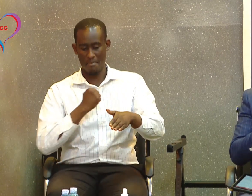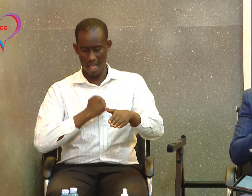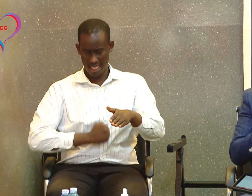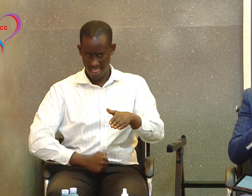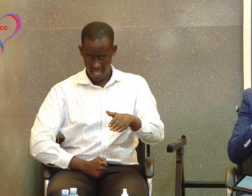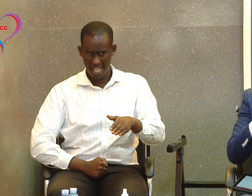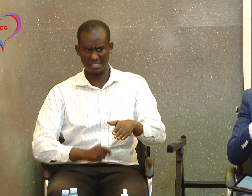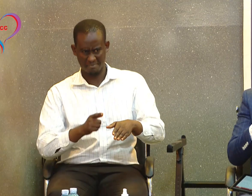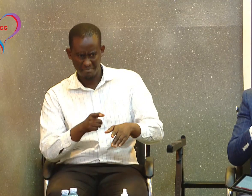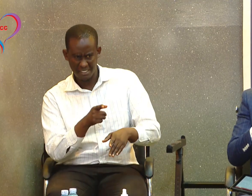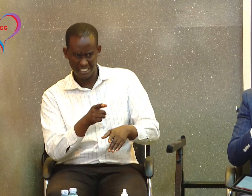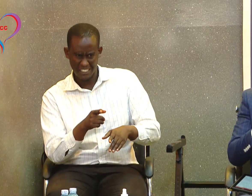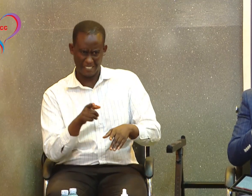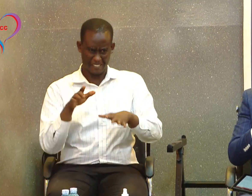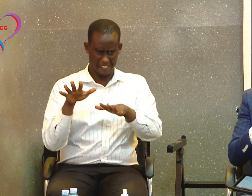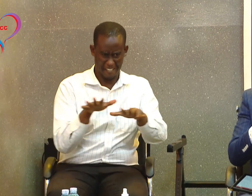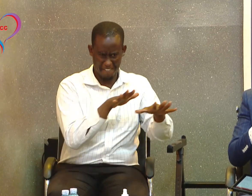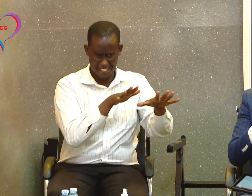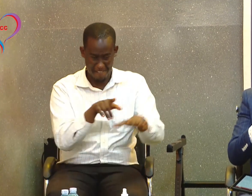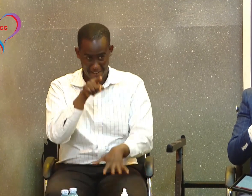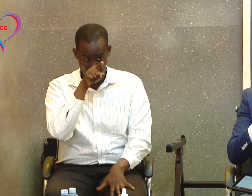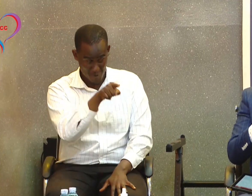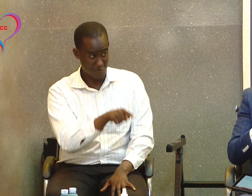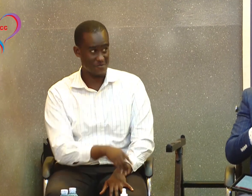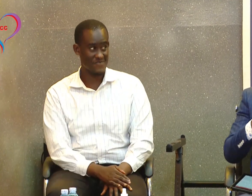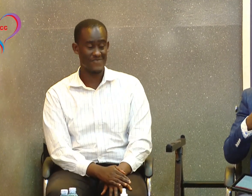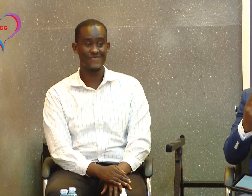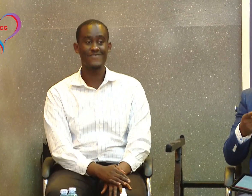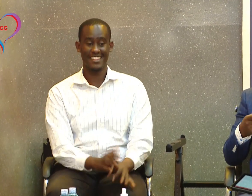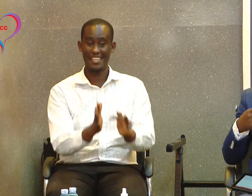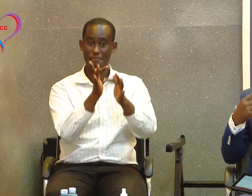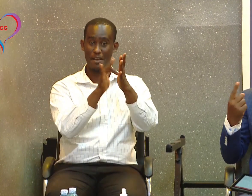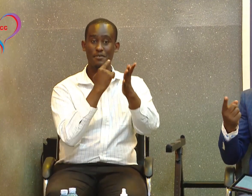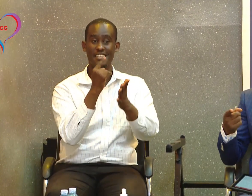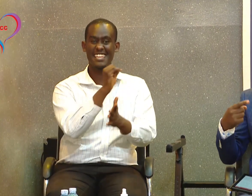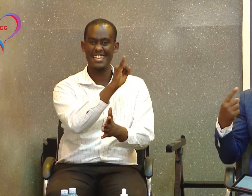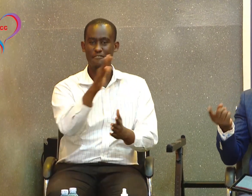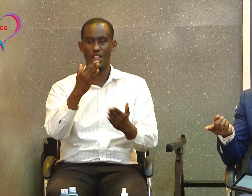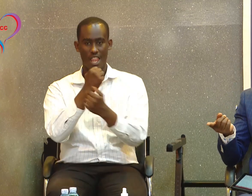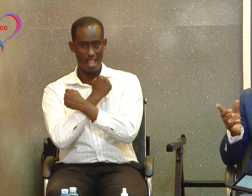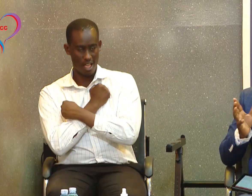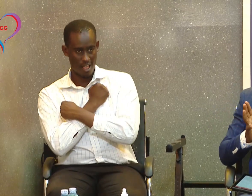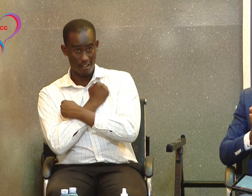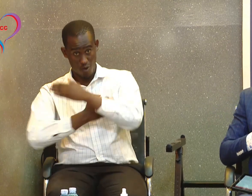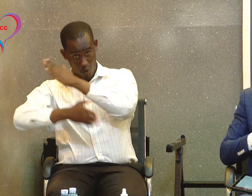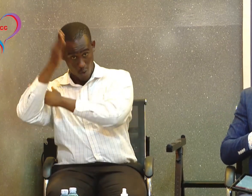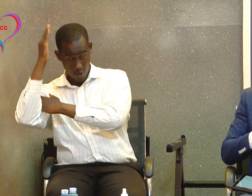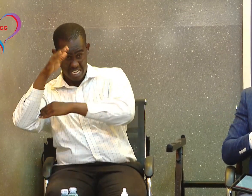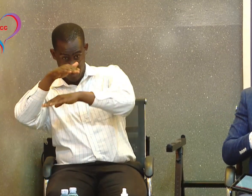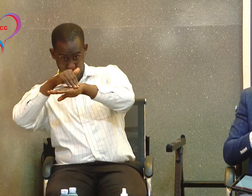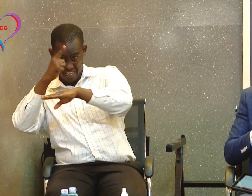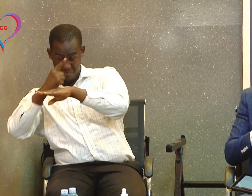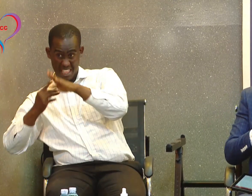of bad, the Bible says if you love God and you are called according to his purpose, everything